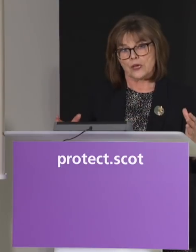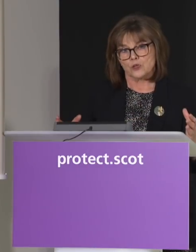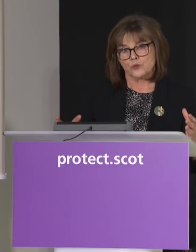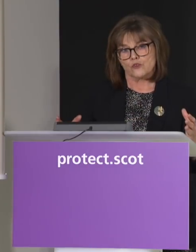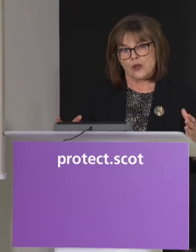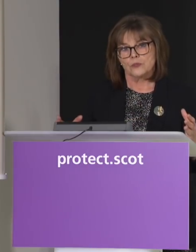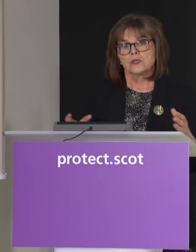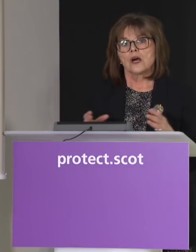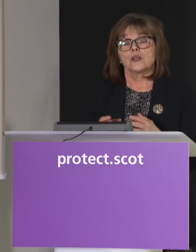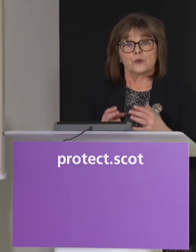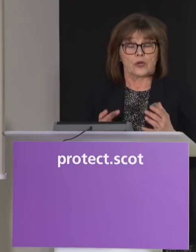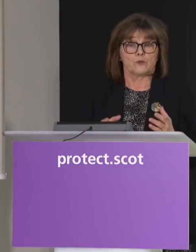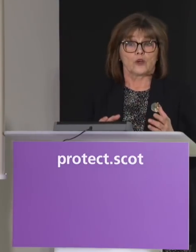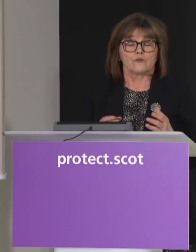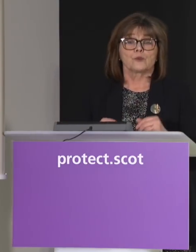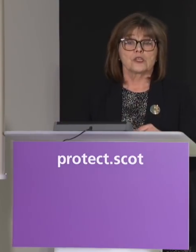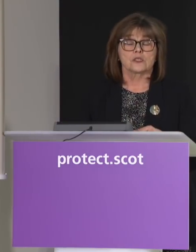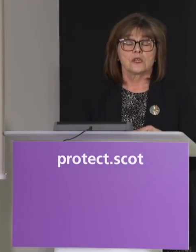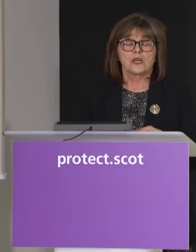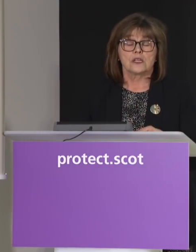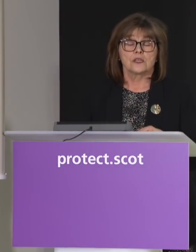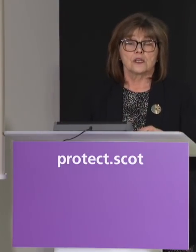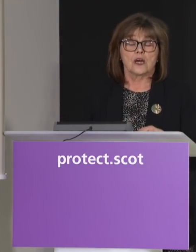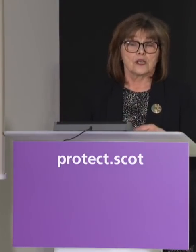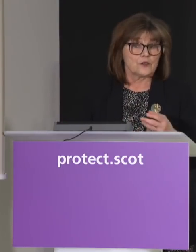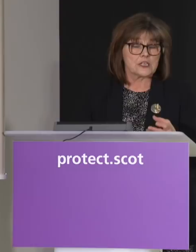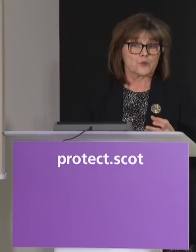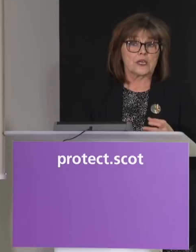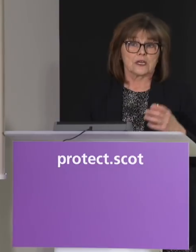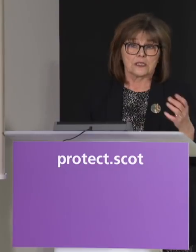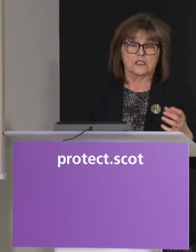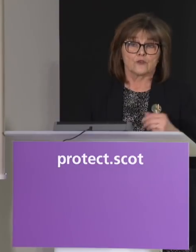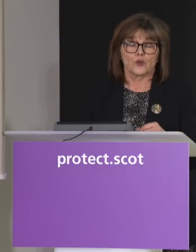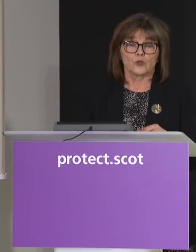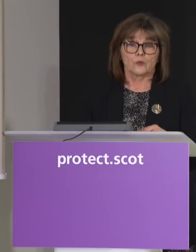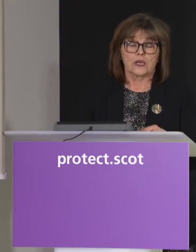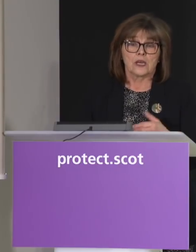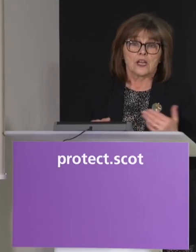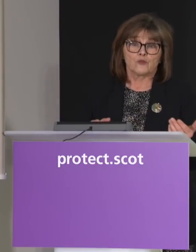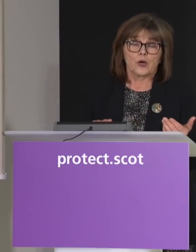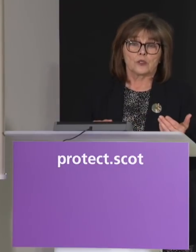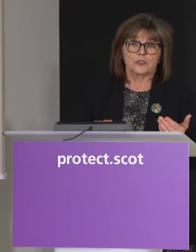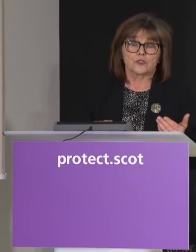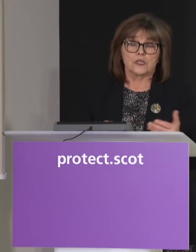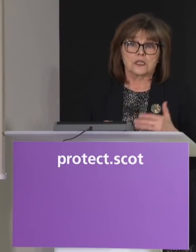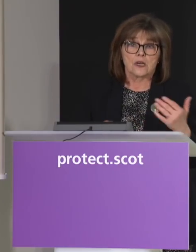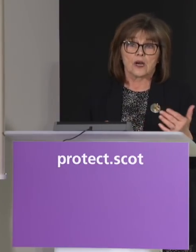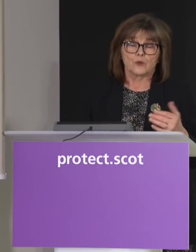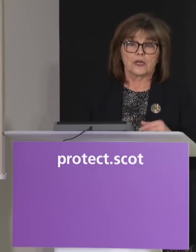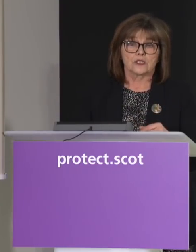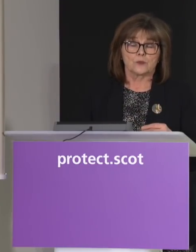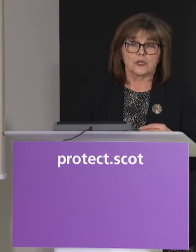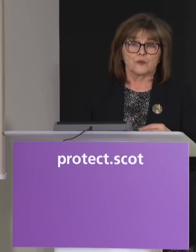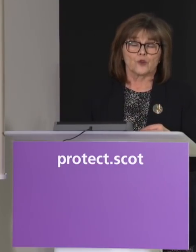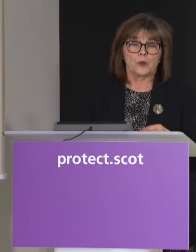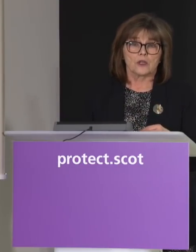as the bigger programme. They will get more information in this week and into the following week. And if Parliament agrees, I will